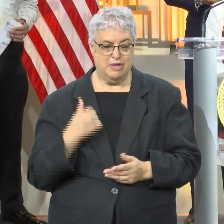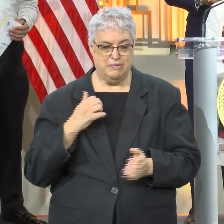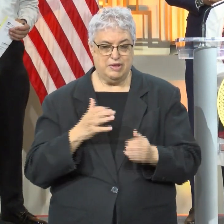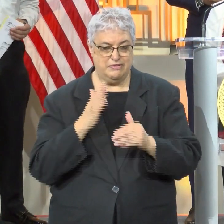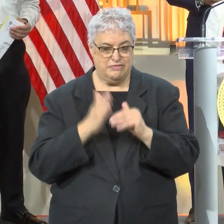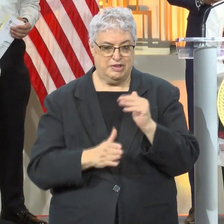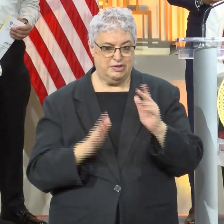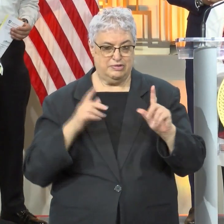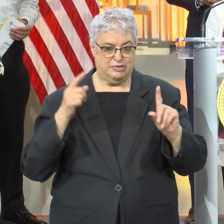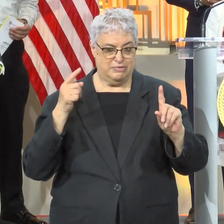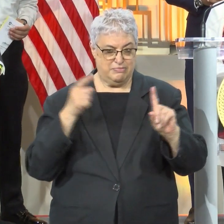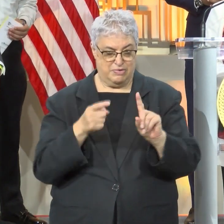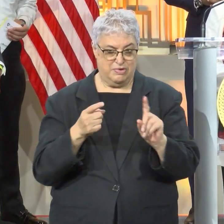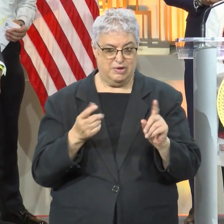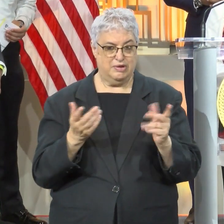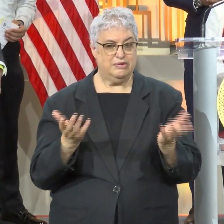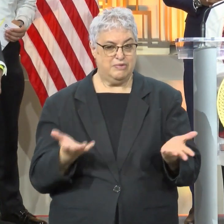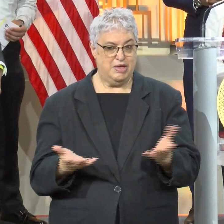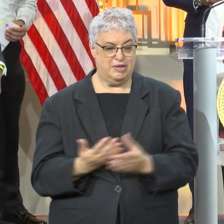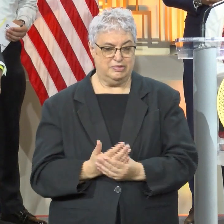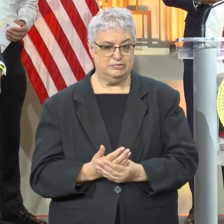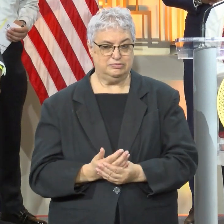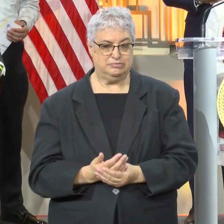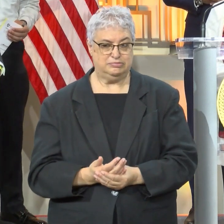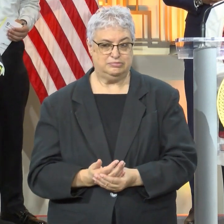point that it is,